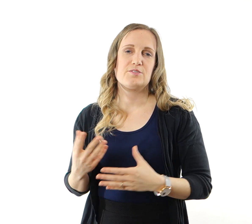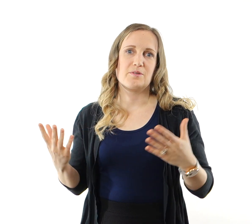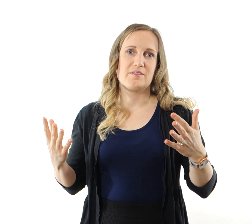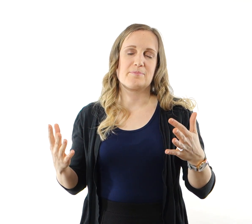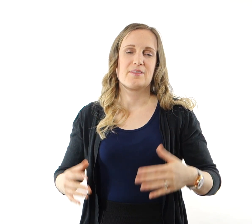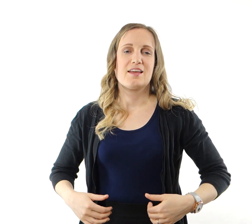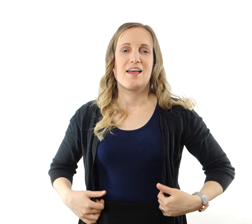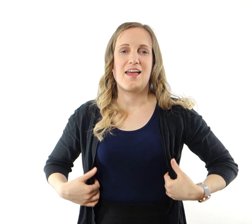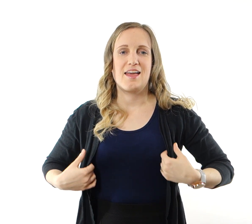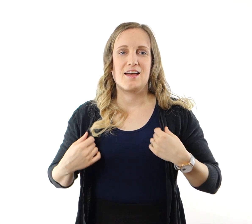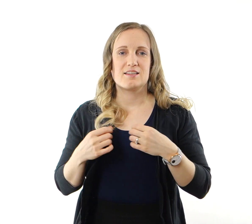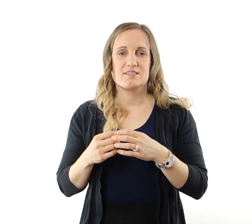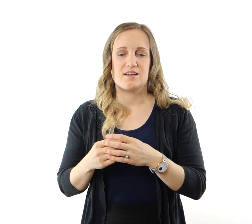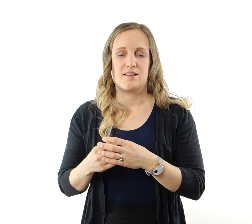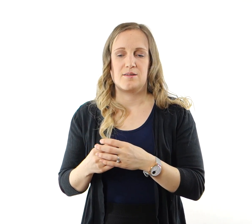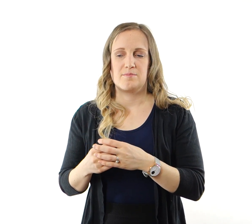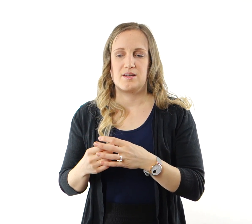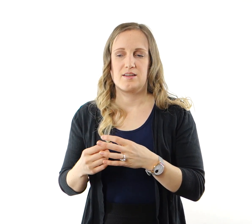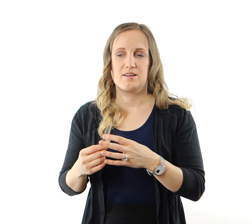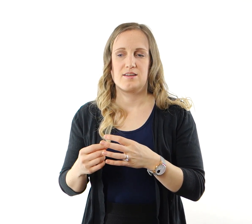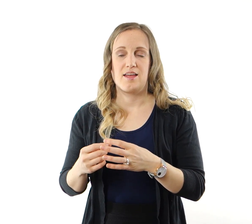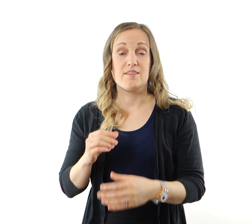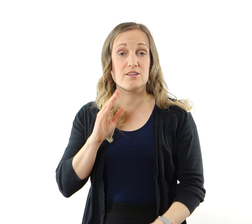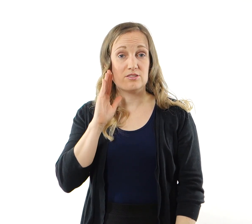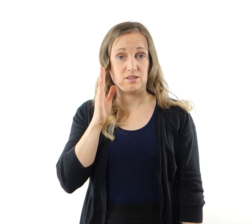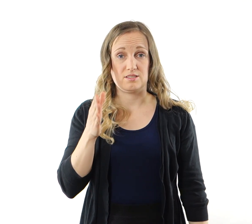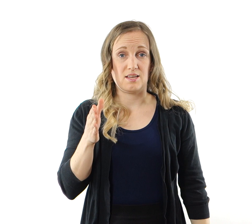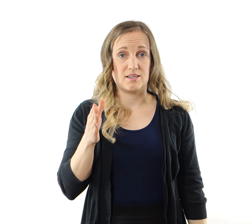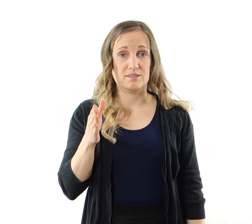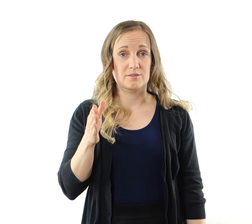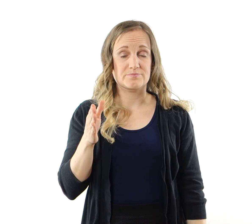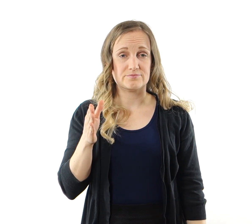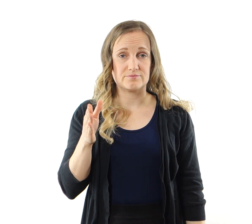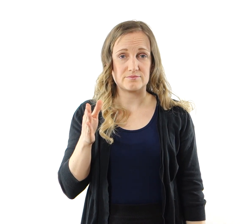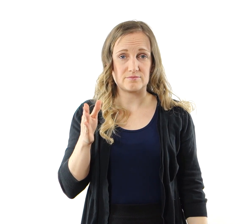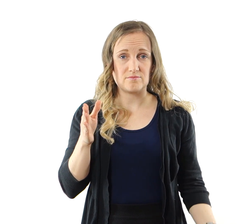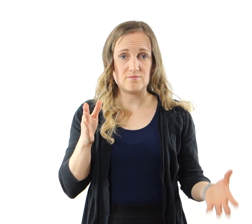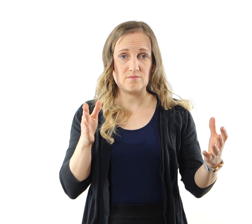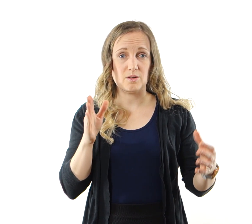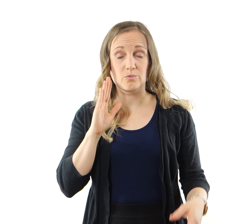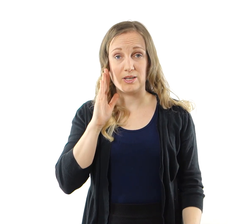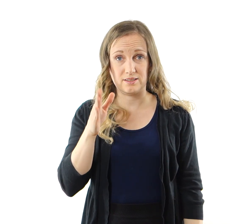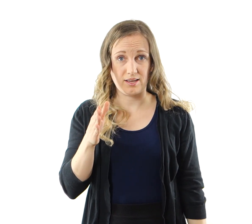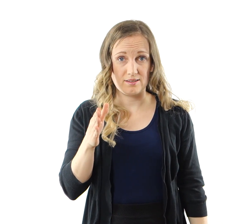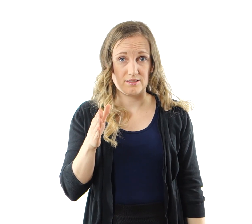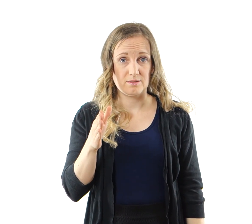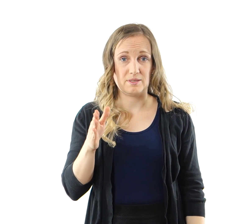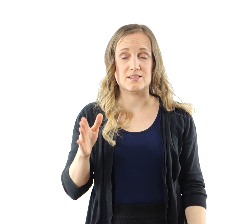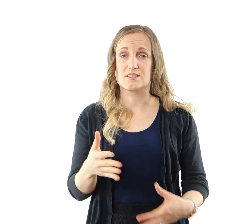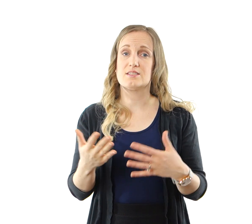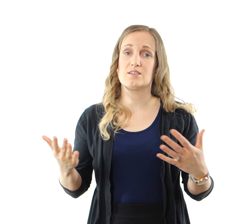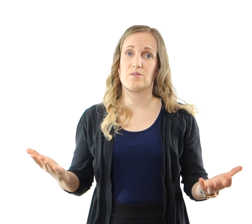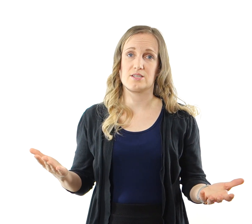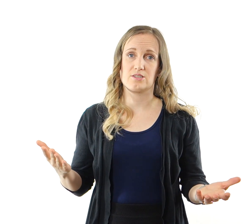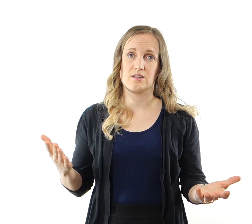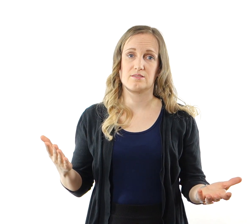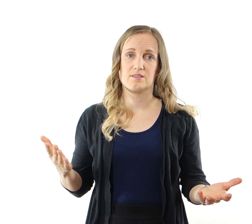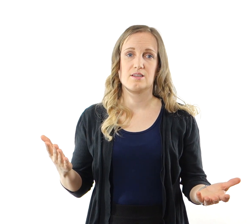of them. And then you're going to sign will again, because this is a question.